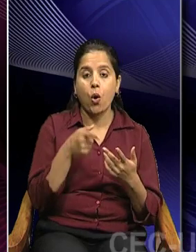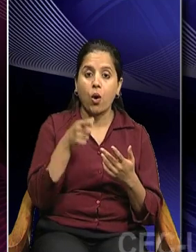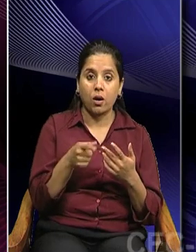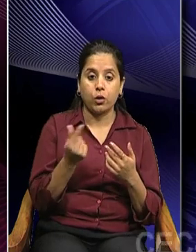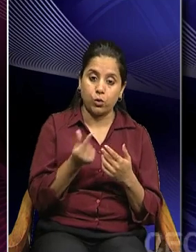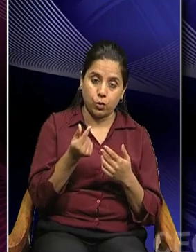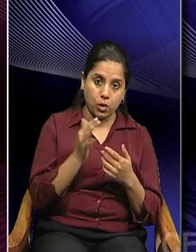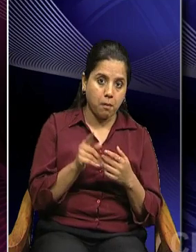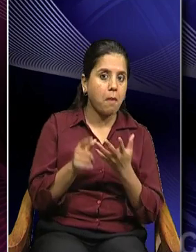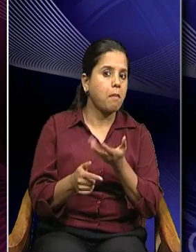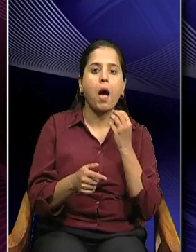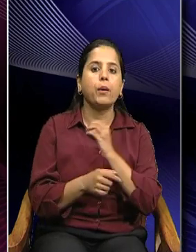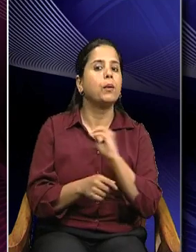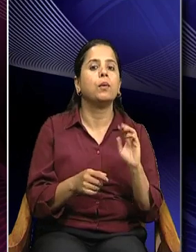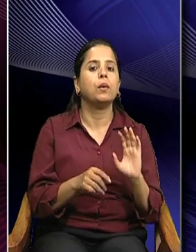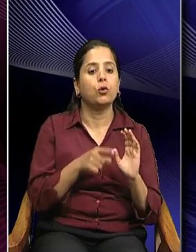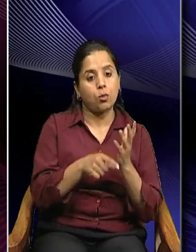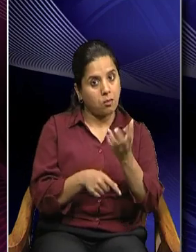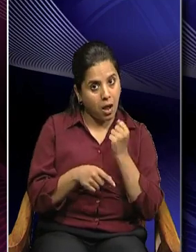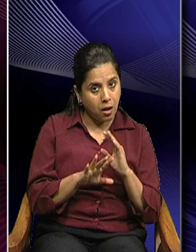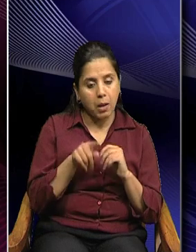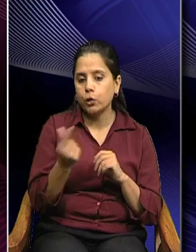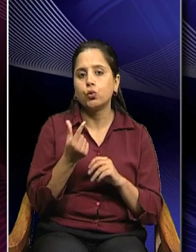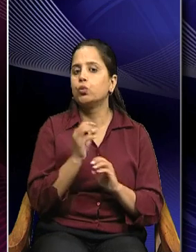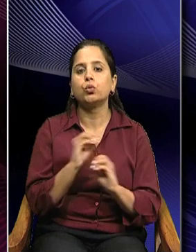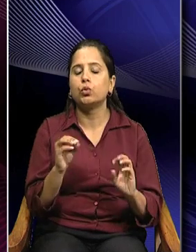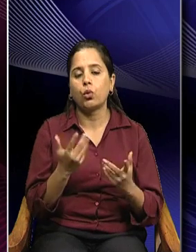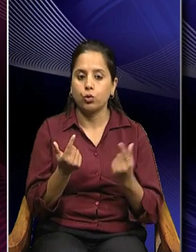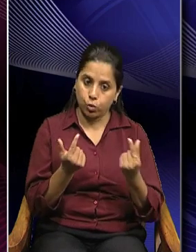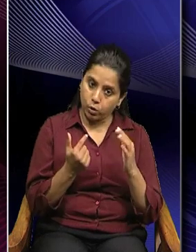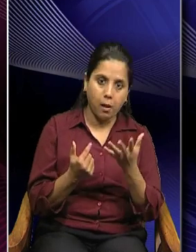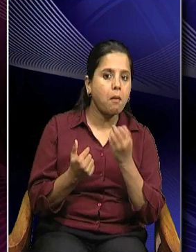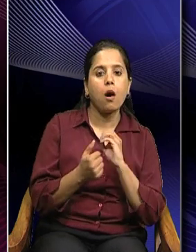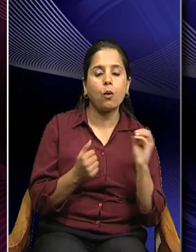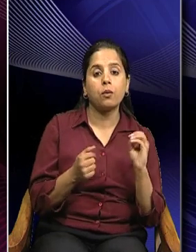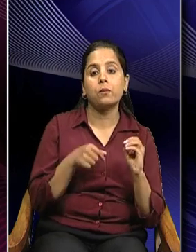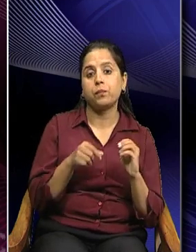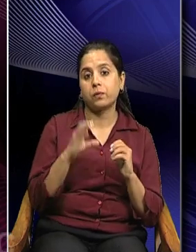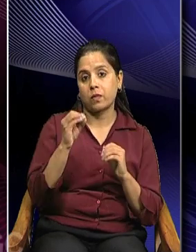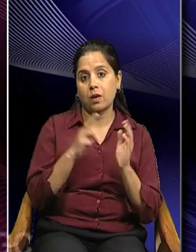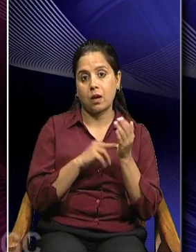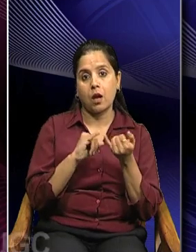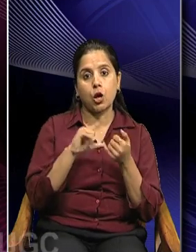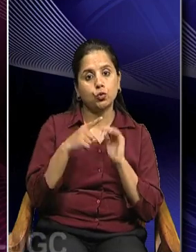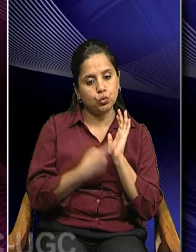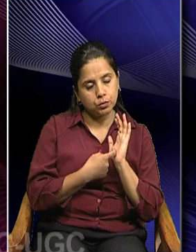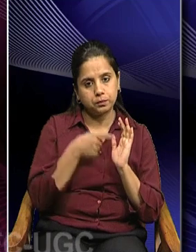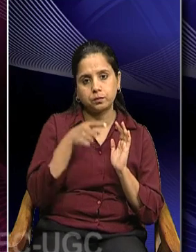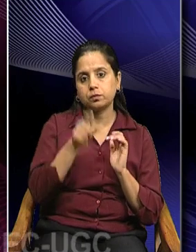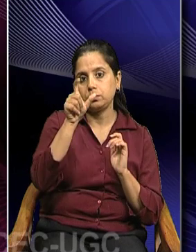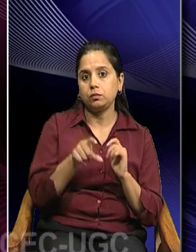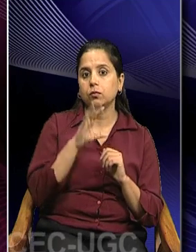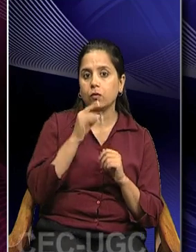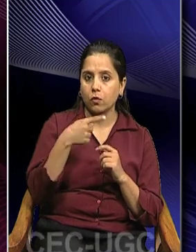you are a consumer but you do not buy, you are a buyer but you do not consume. So, consumer orientation is very important because it is the customer who is